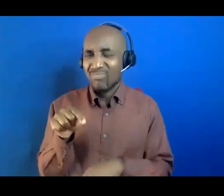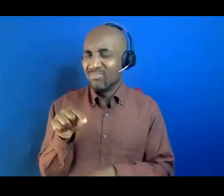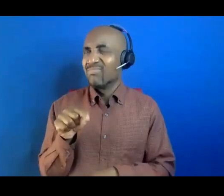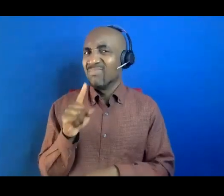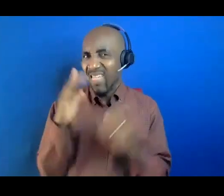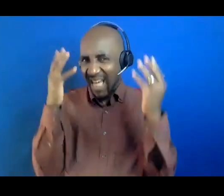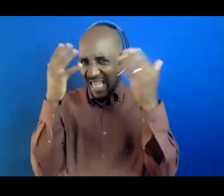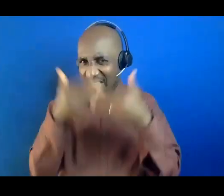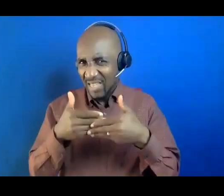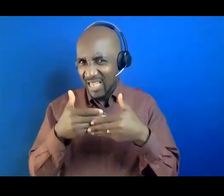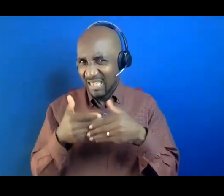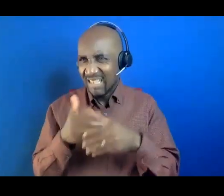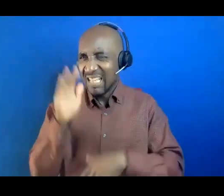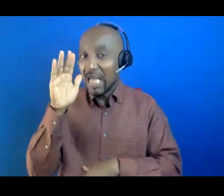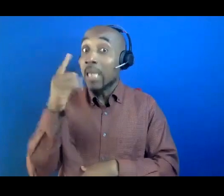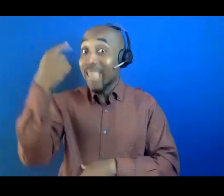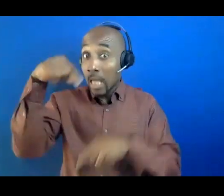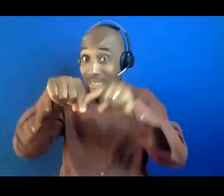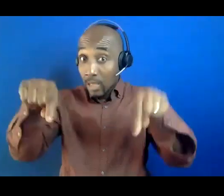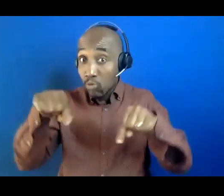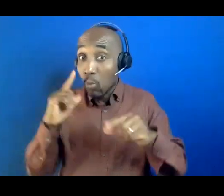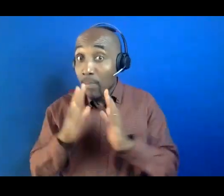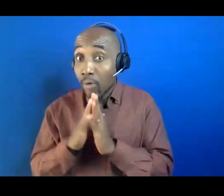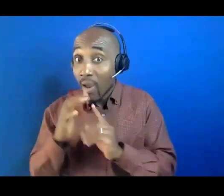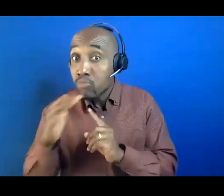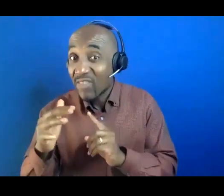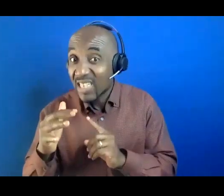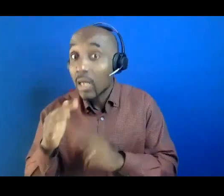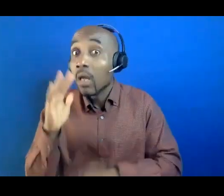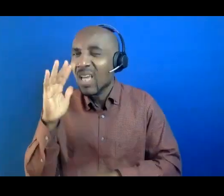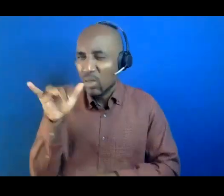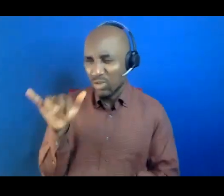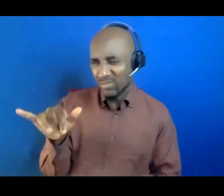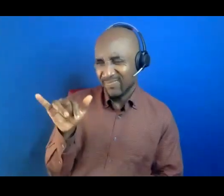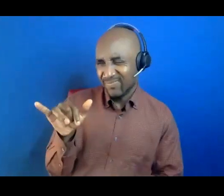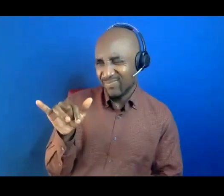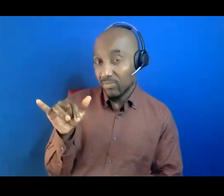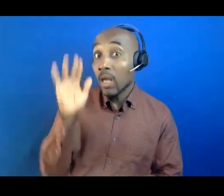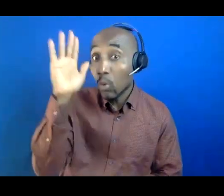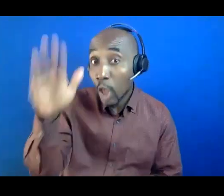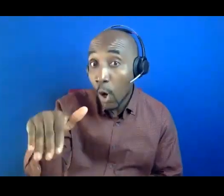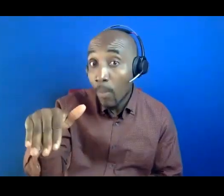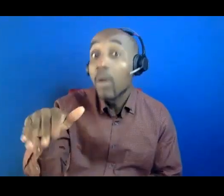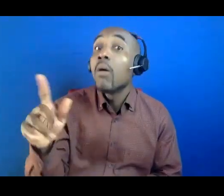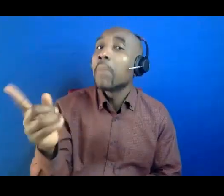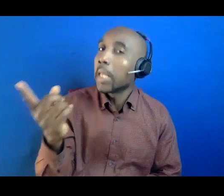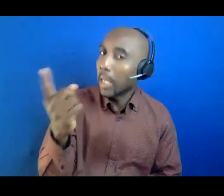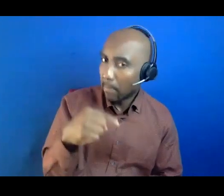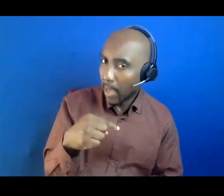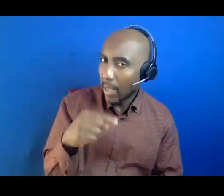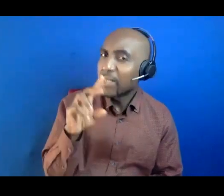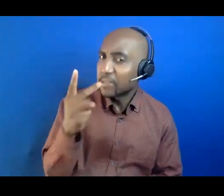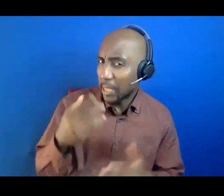was a little bit skeptical, but he wasn't skeptical enough to stop coming for day two. So on day two, the next